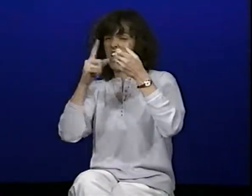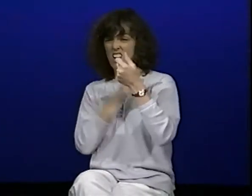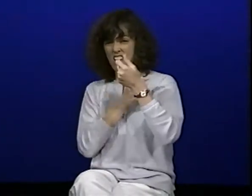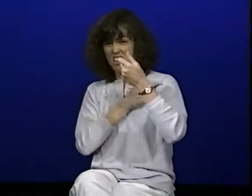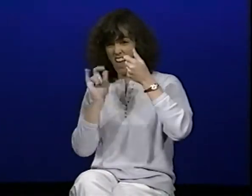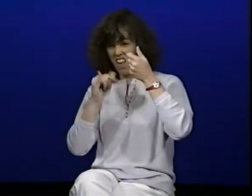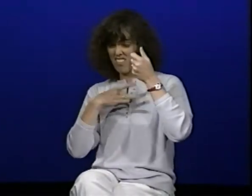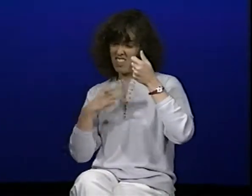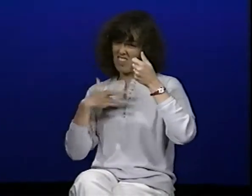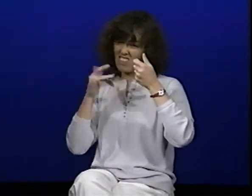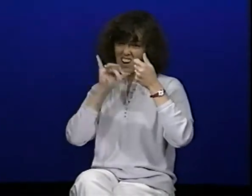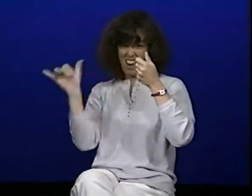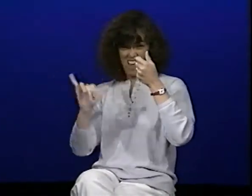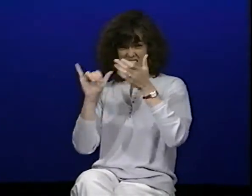bunch.